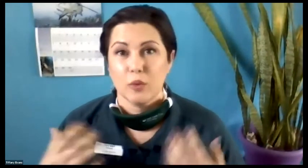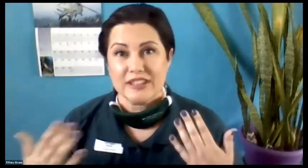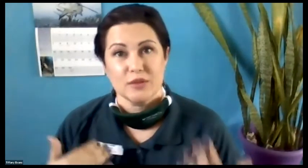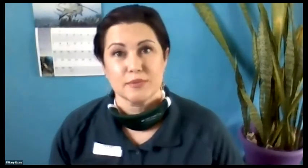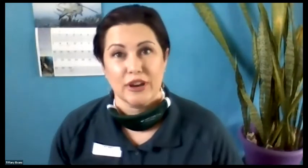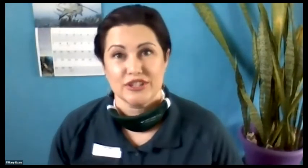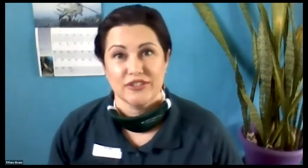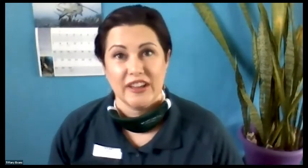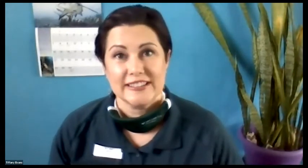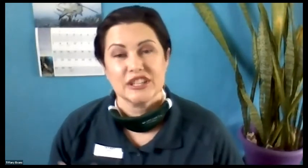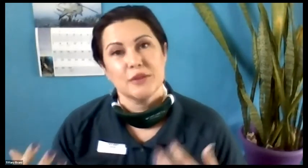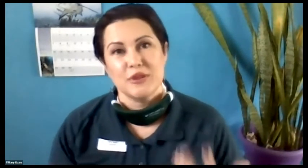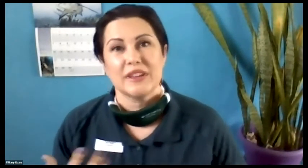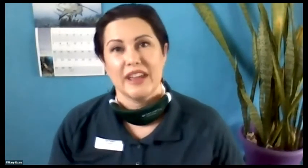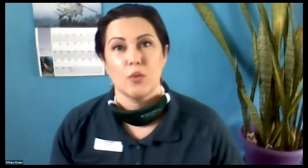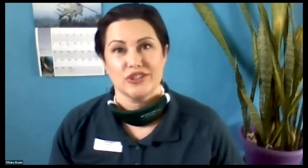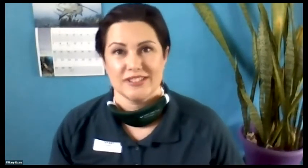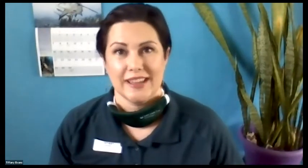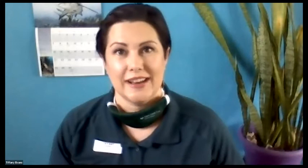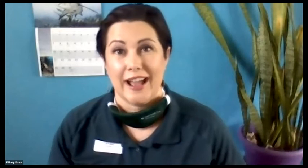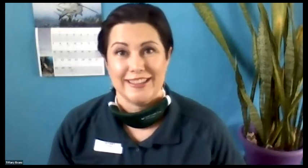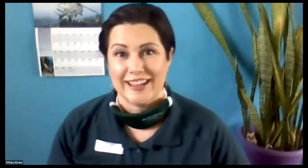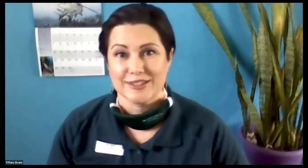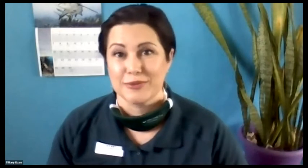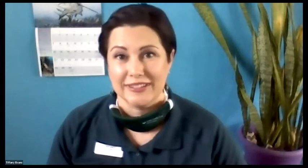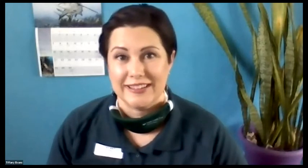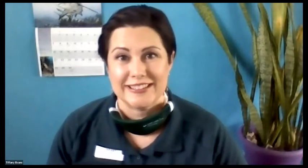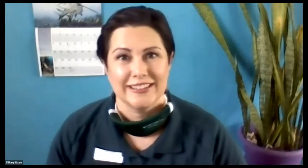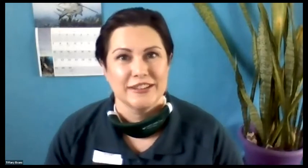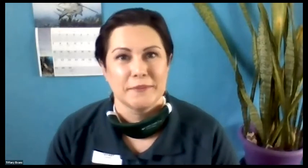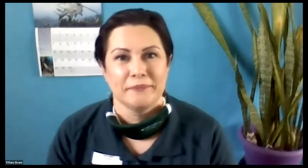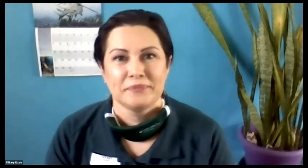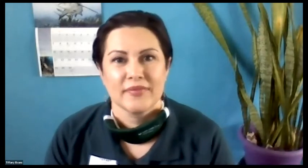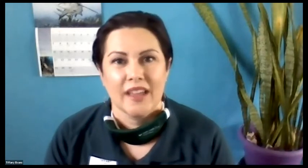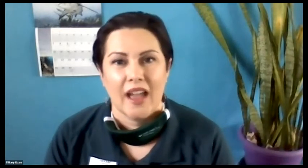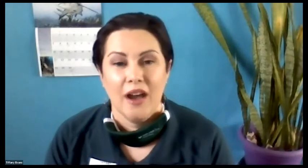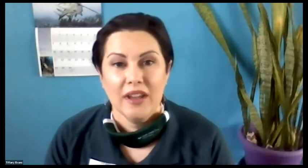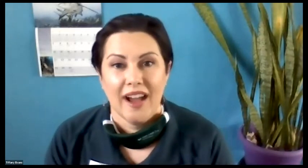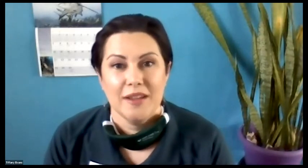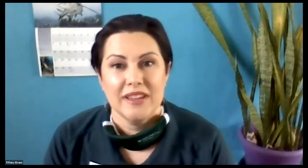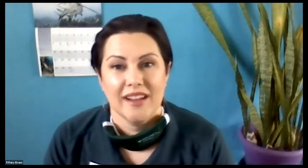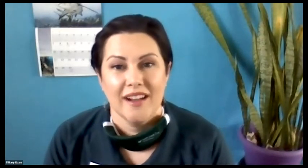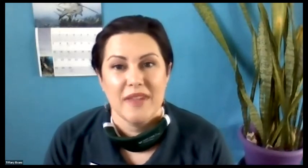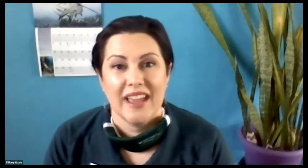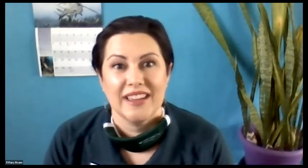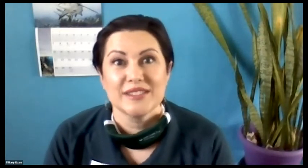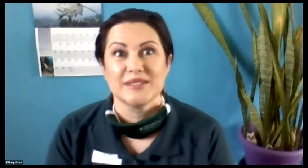to express your face to communicate what you're saying, and I think that is really neat. How can I become a